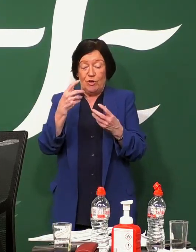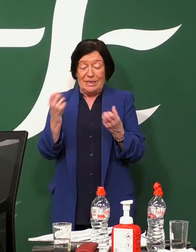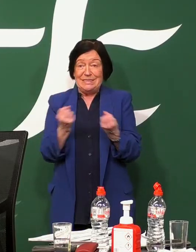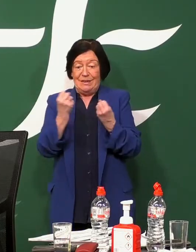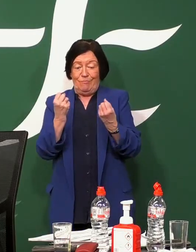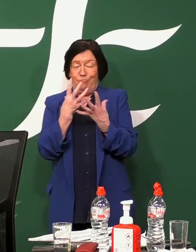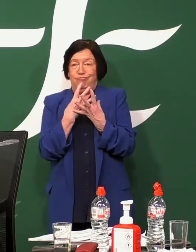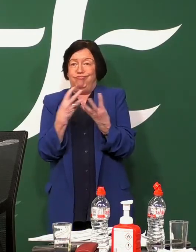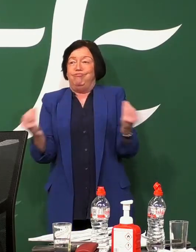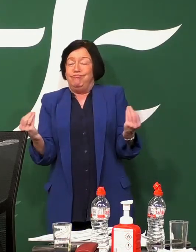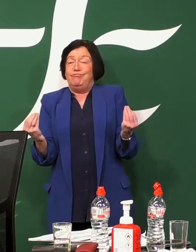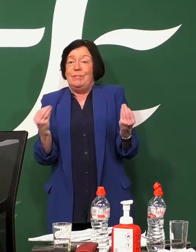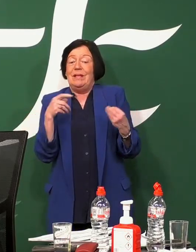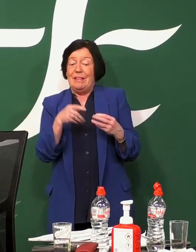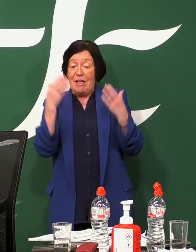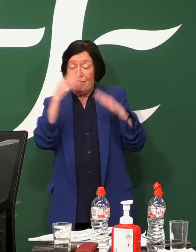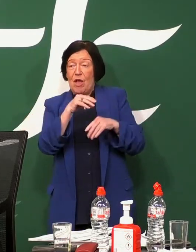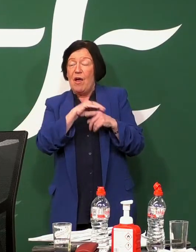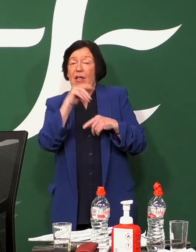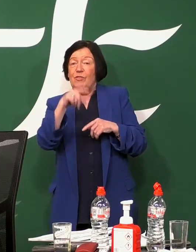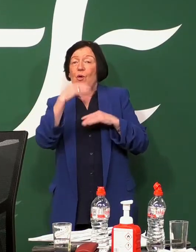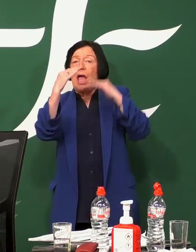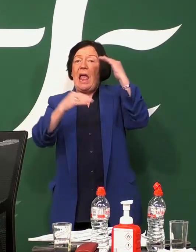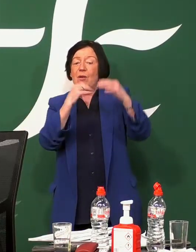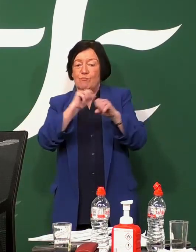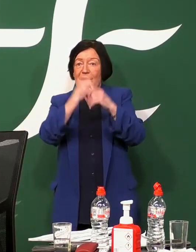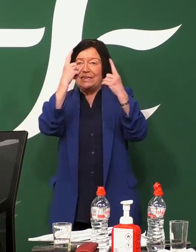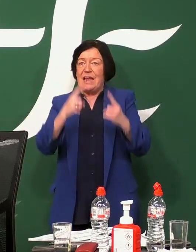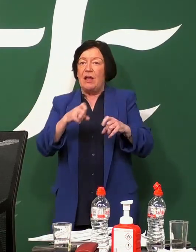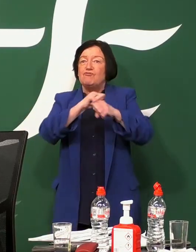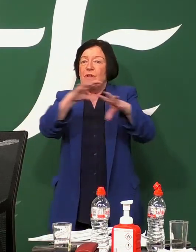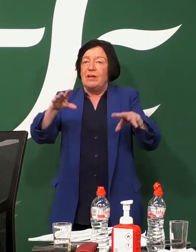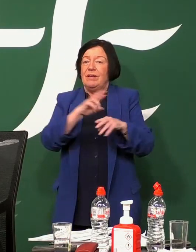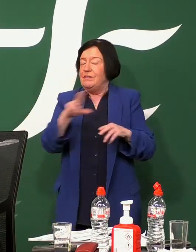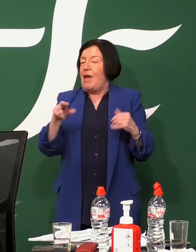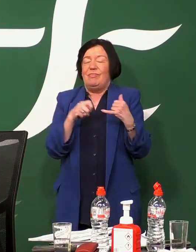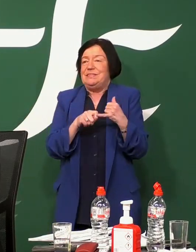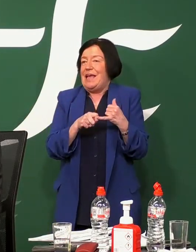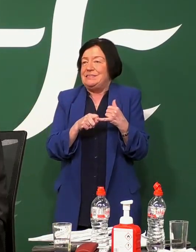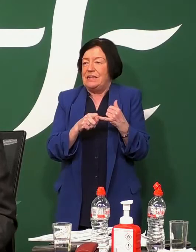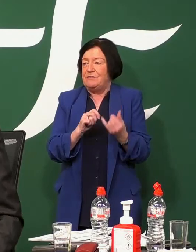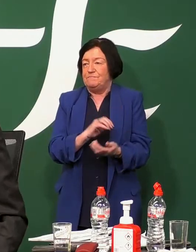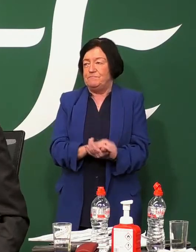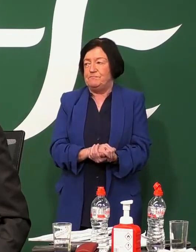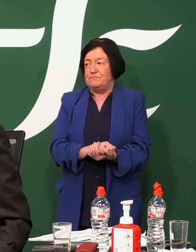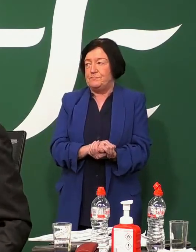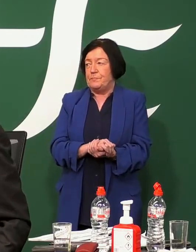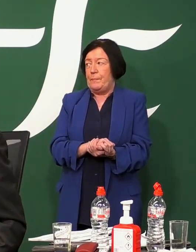That focus on a population level is what will break down transmission, not the testing alone.